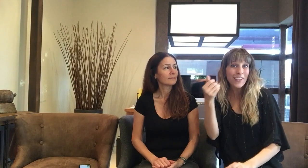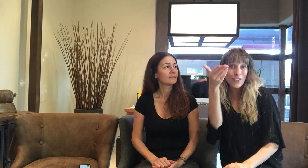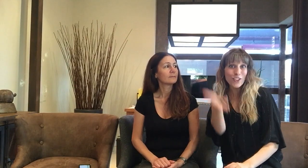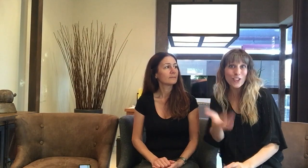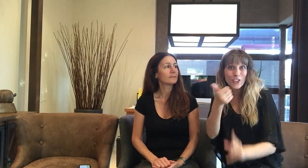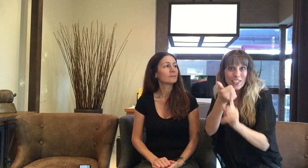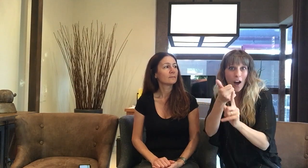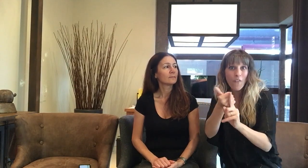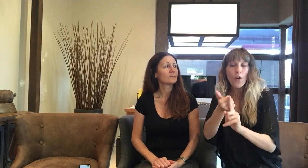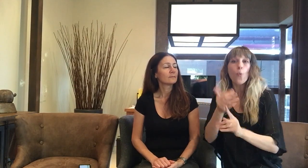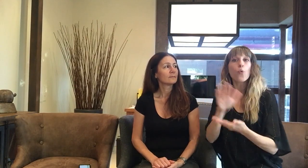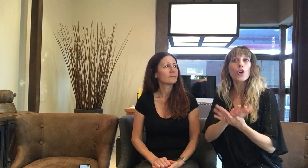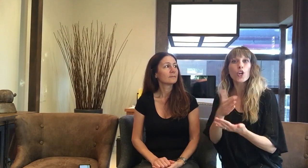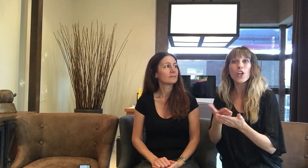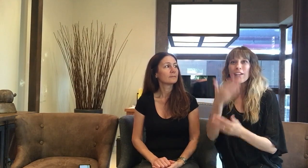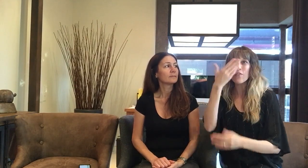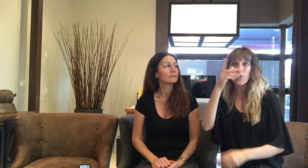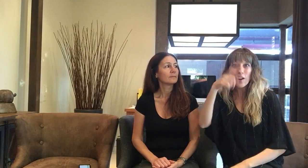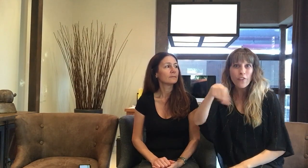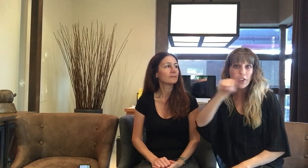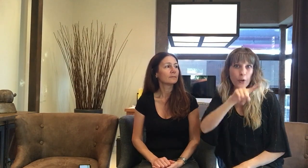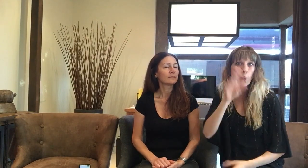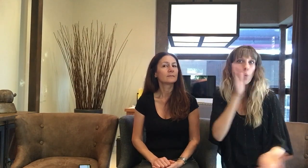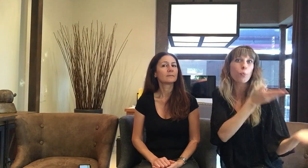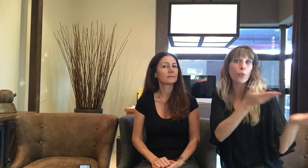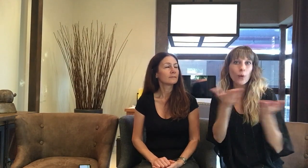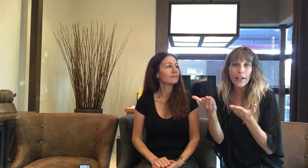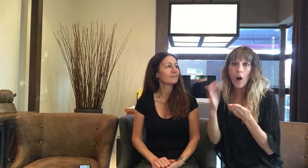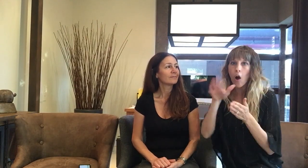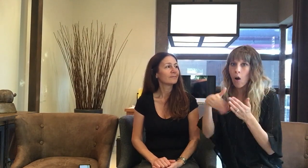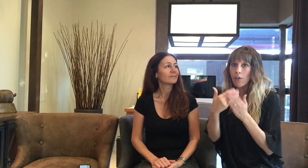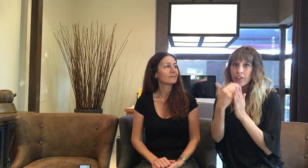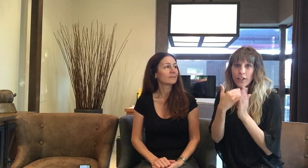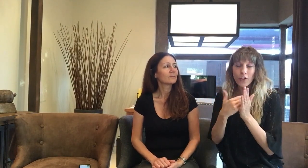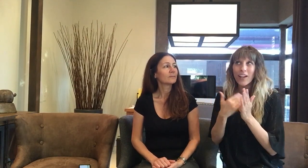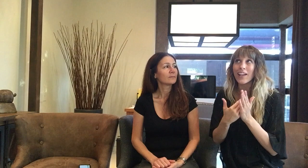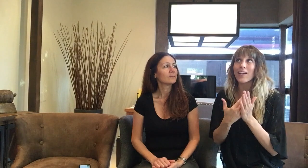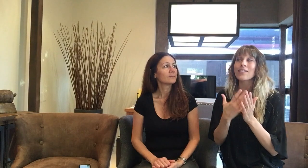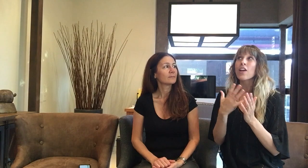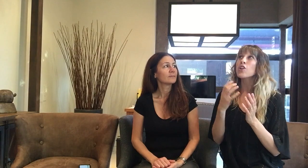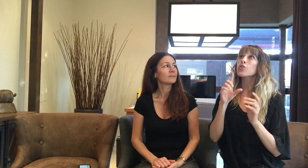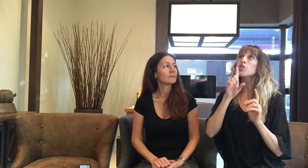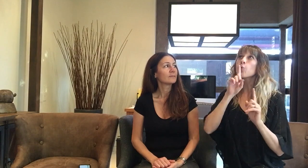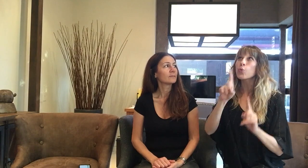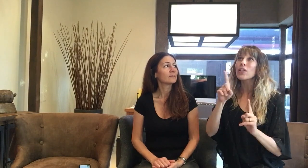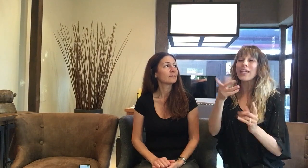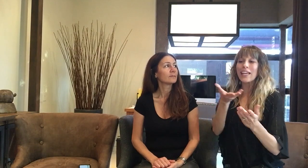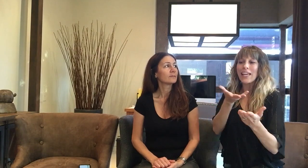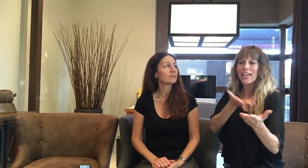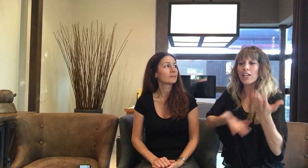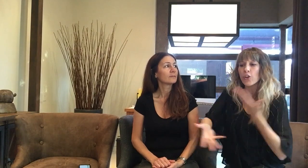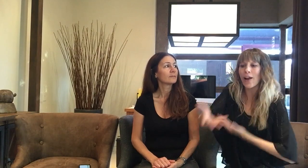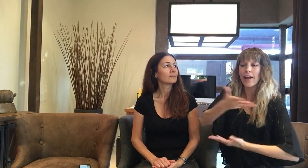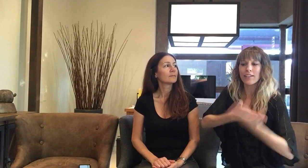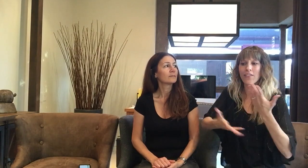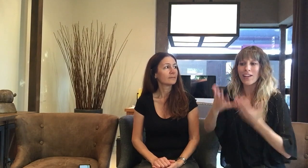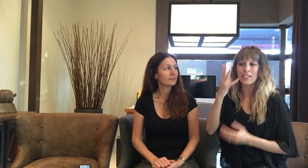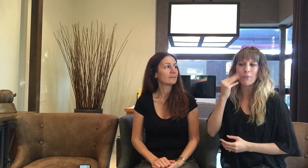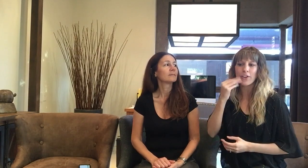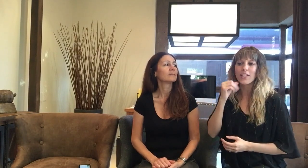and yourself, will cook in front of you, will bring all of the ingredients, so it's a really interactive experience.